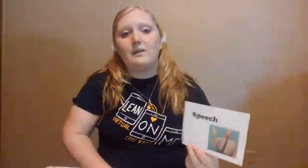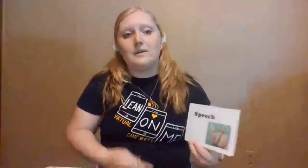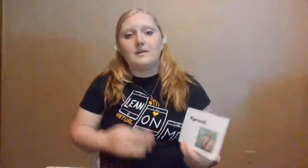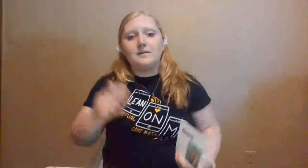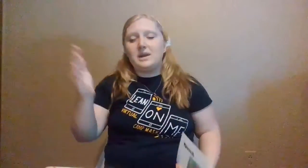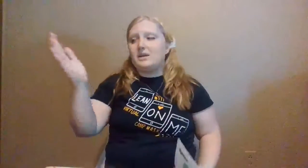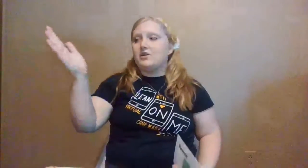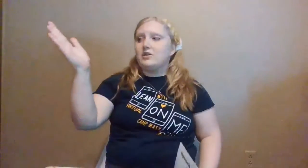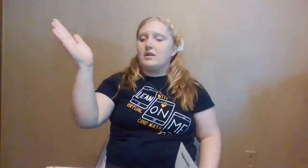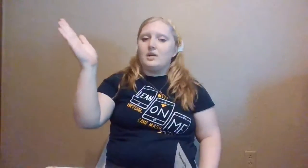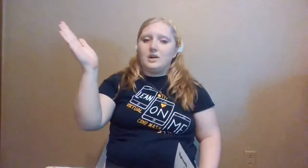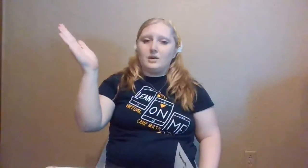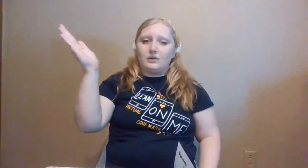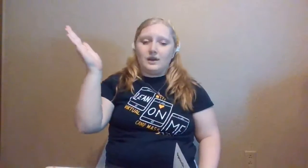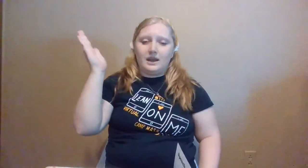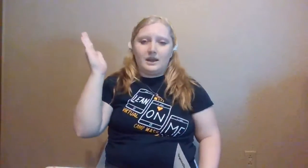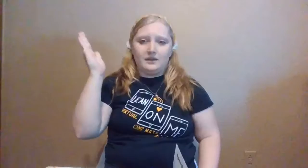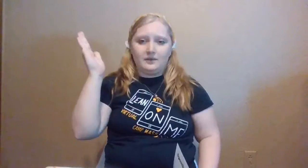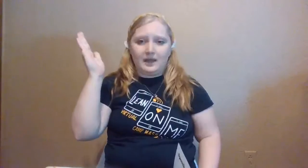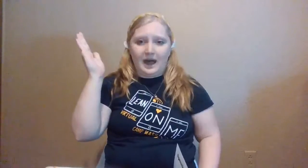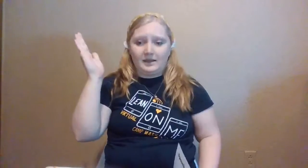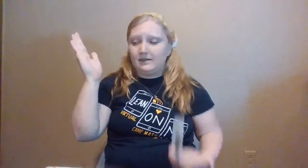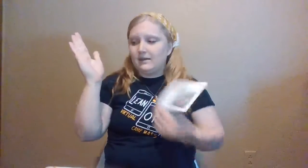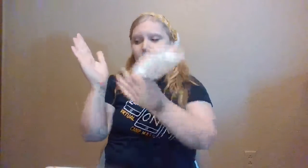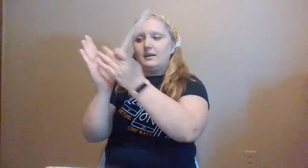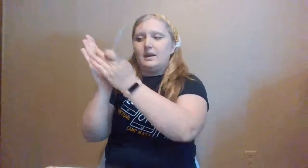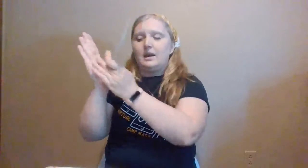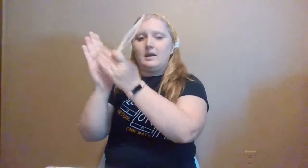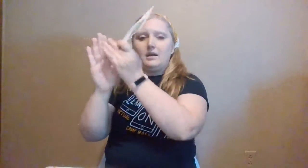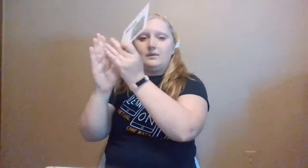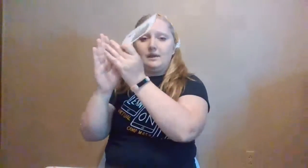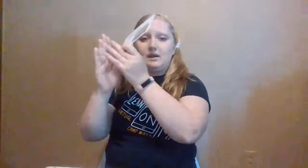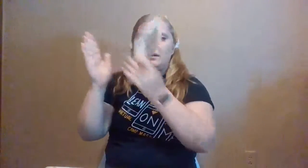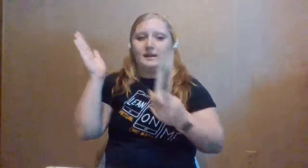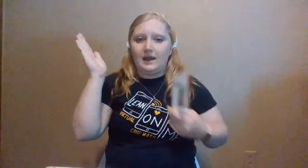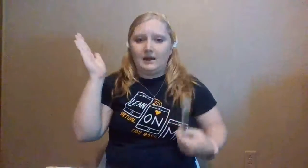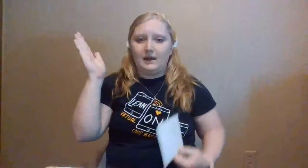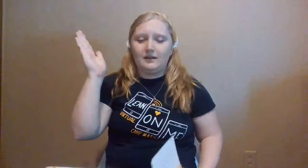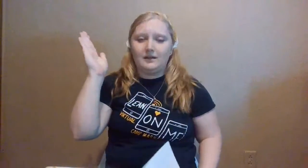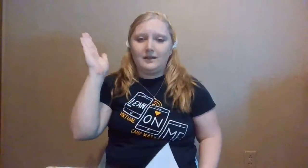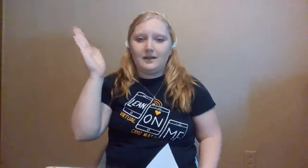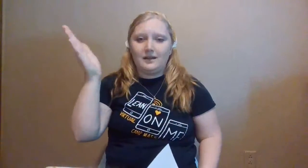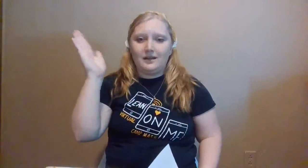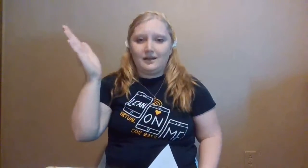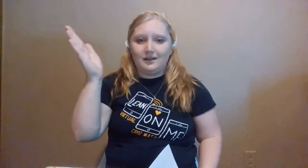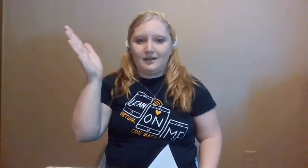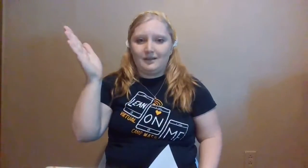for speech, hold your hand flat, fingers together,